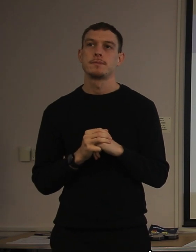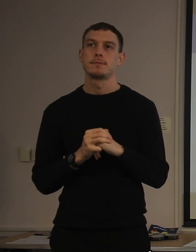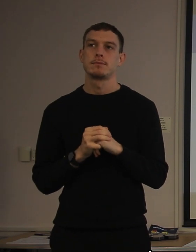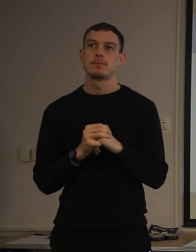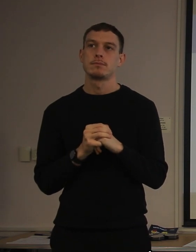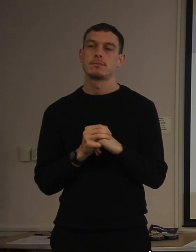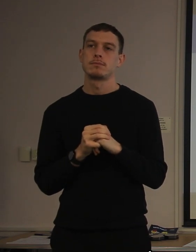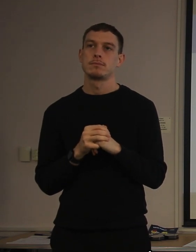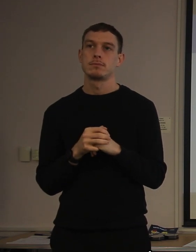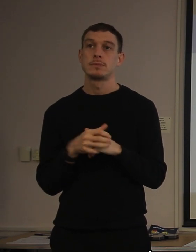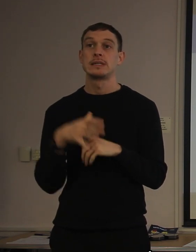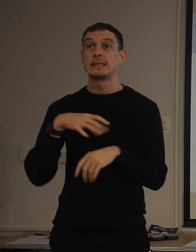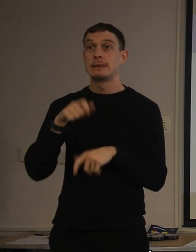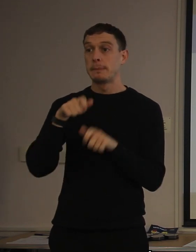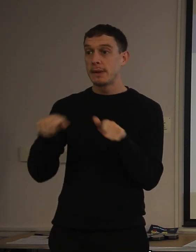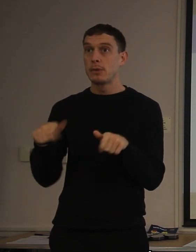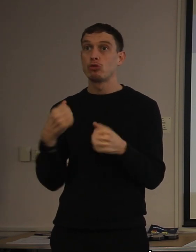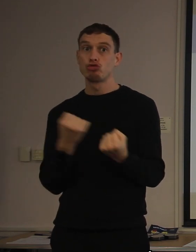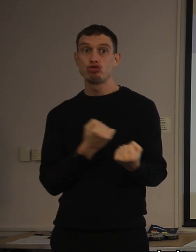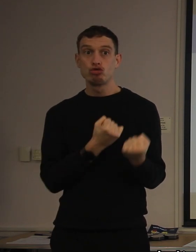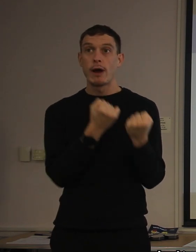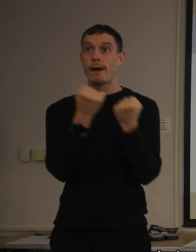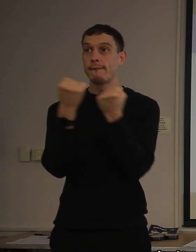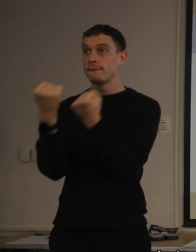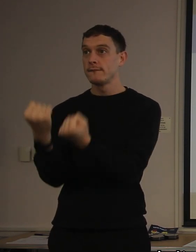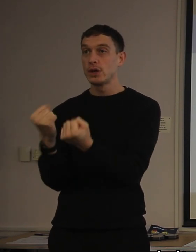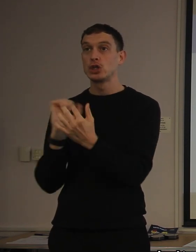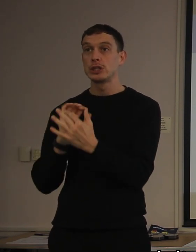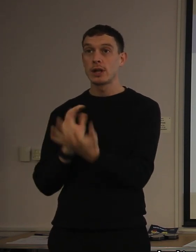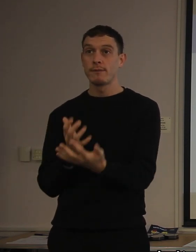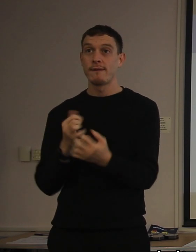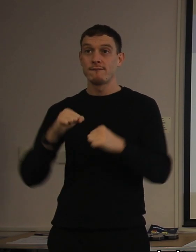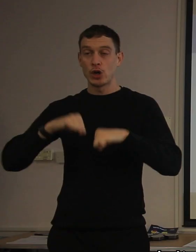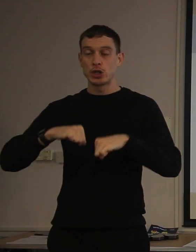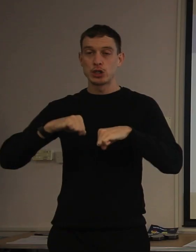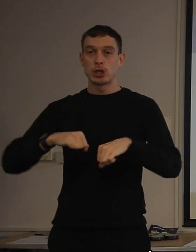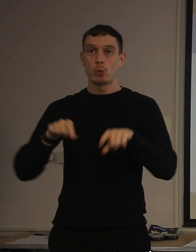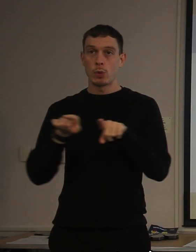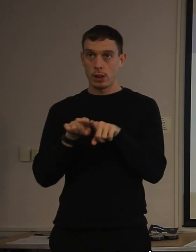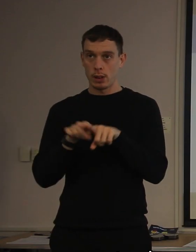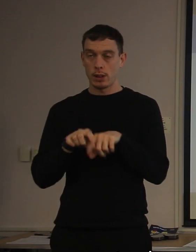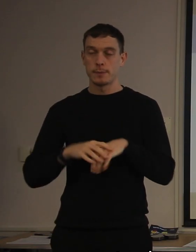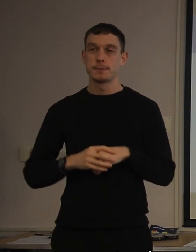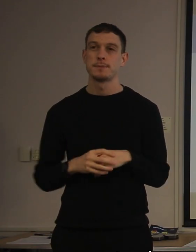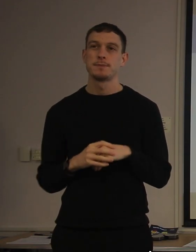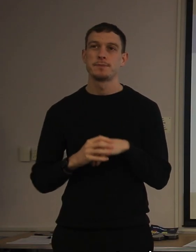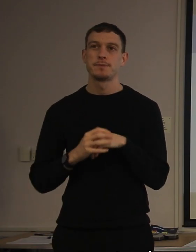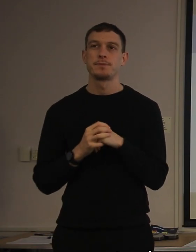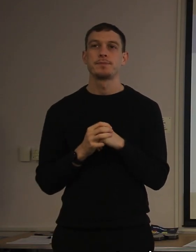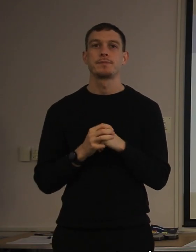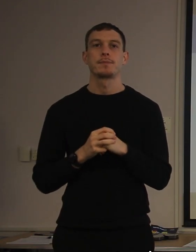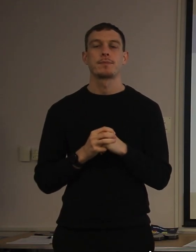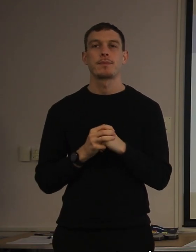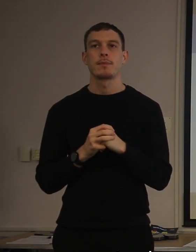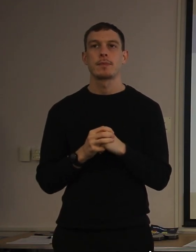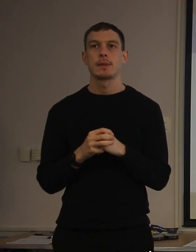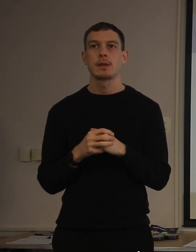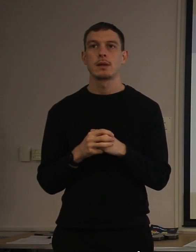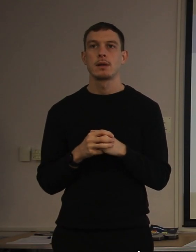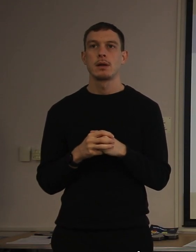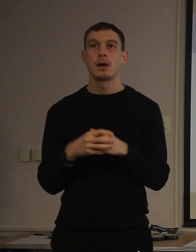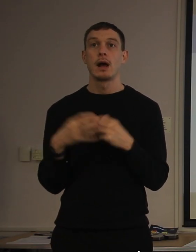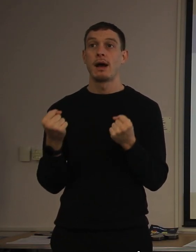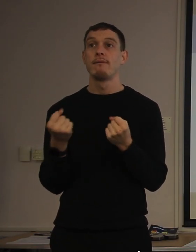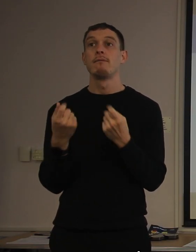We also need people to drive and help us deliver furniture and stuff like that. And we also have some more